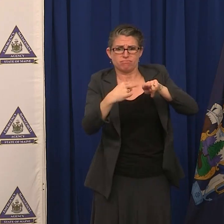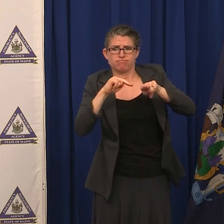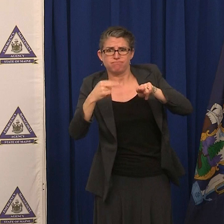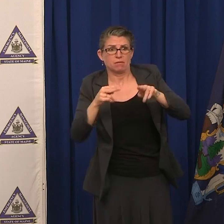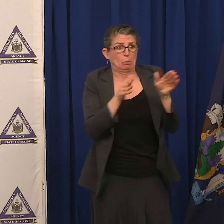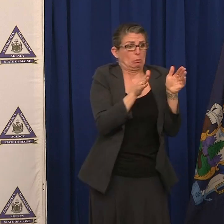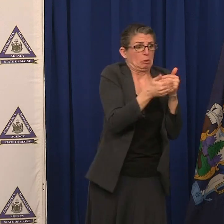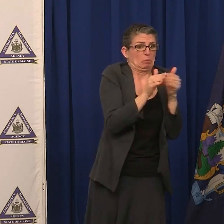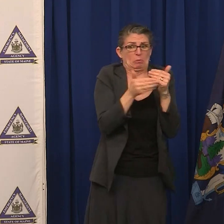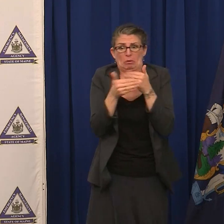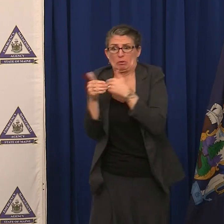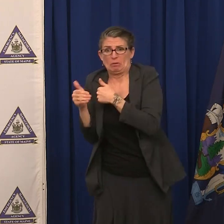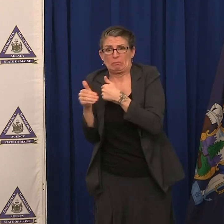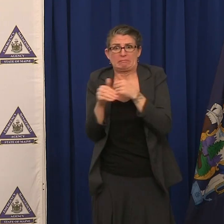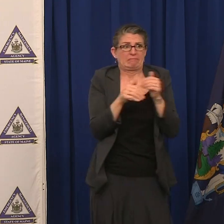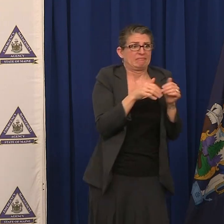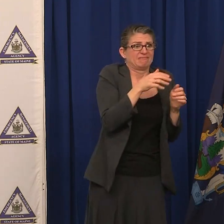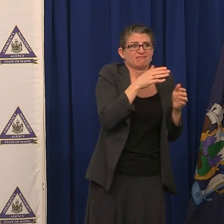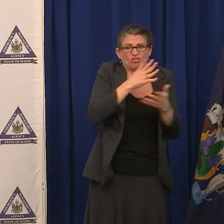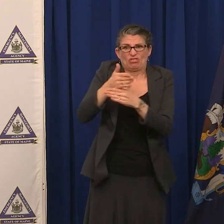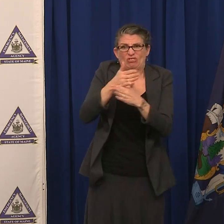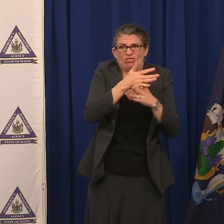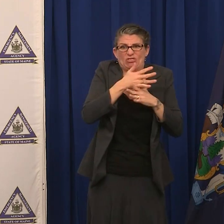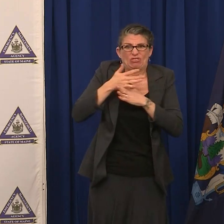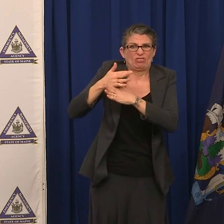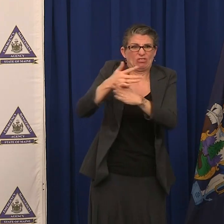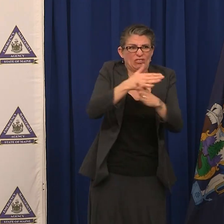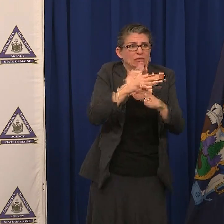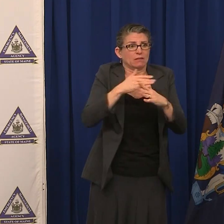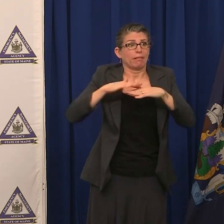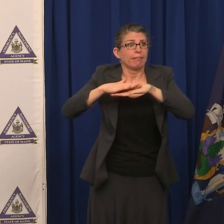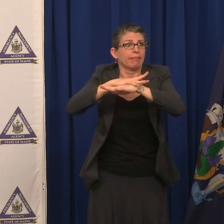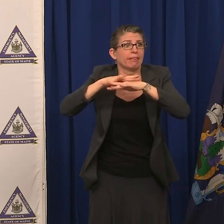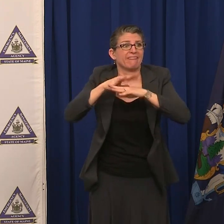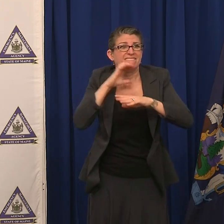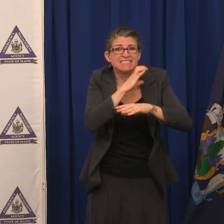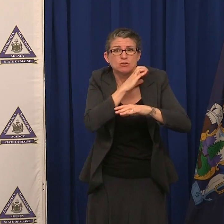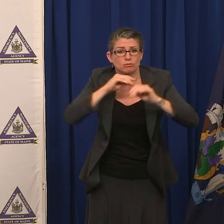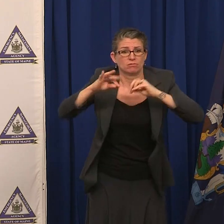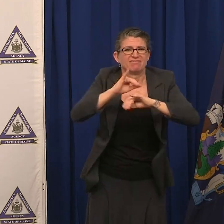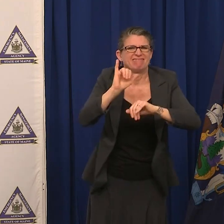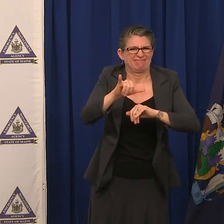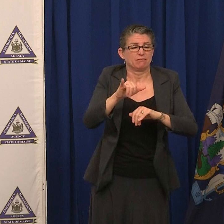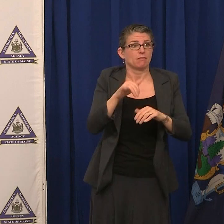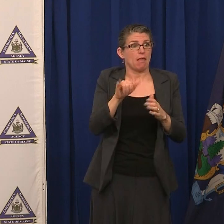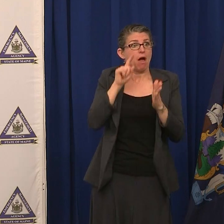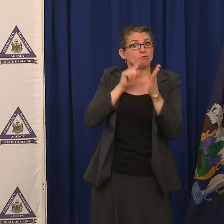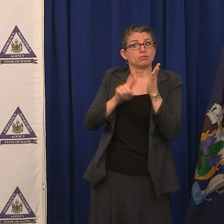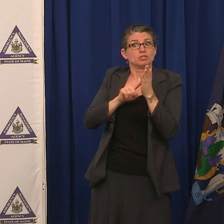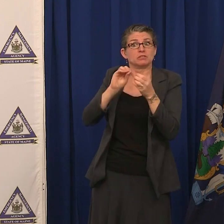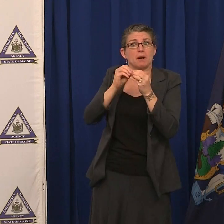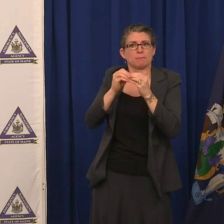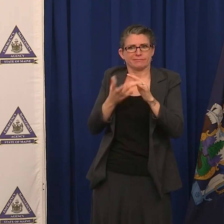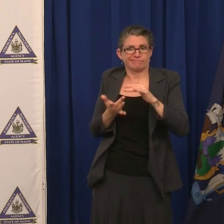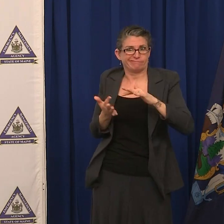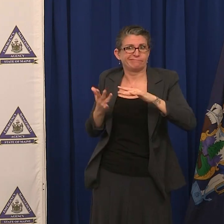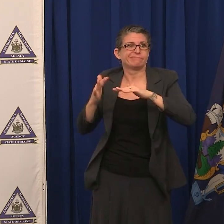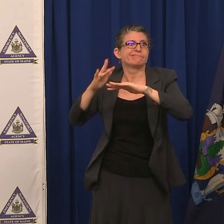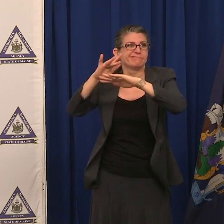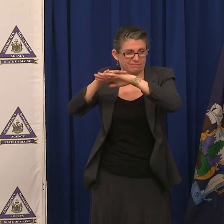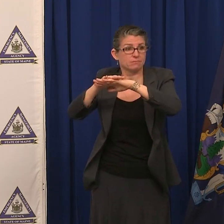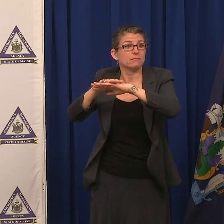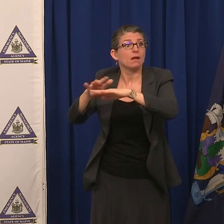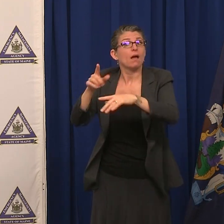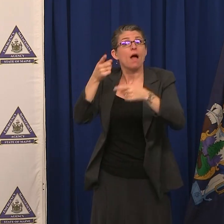suggests that when COVID-19 is introduced into those settings, it can spread very quickly. As,